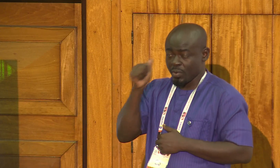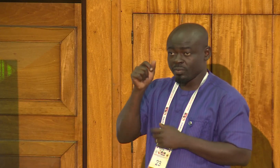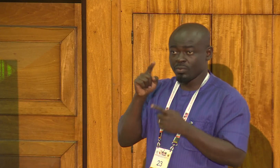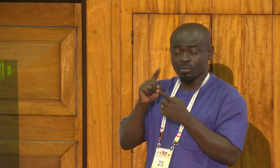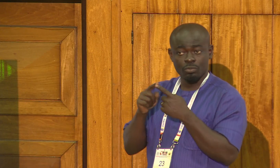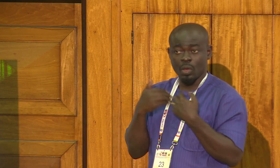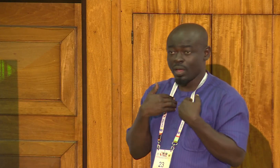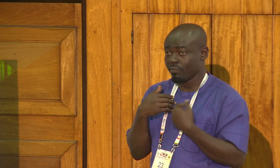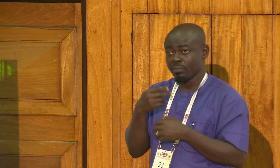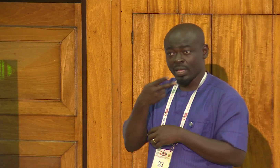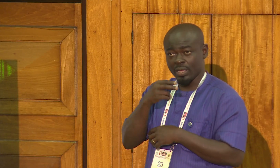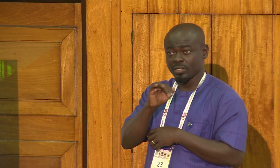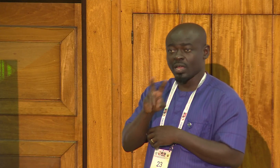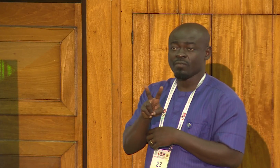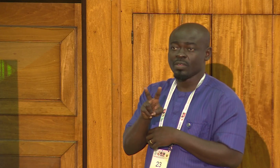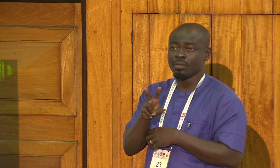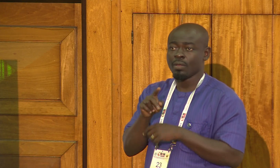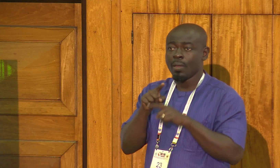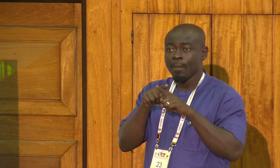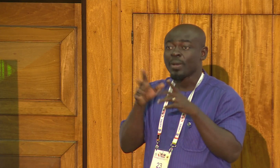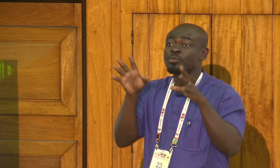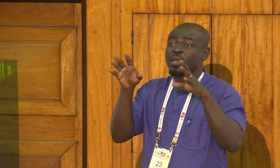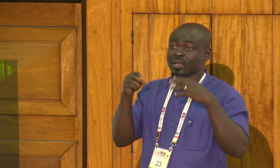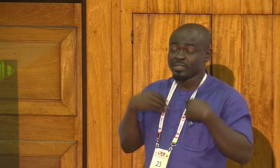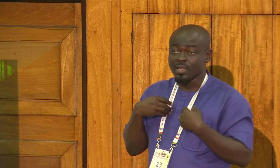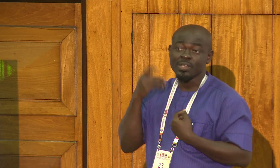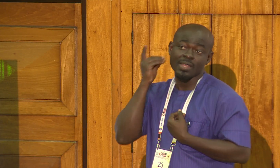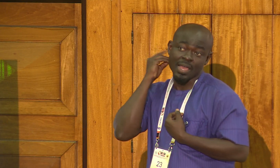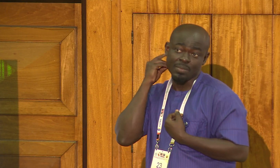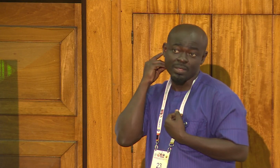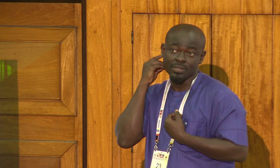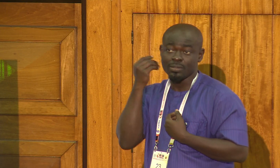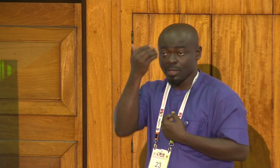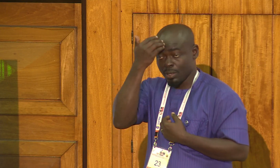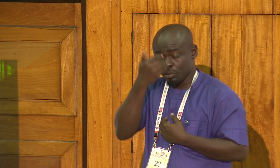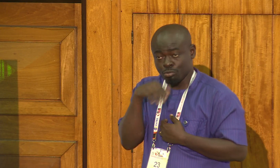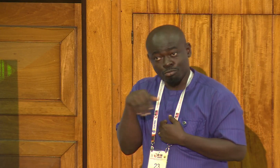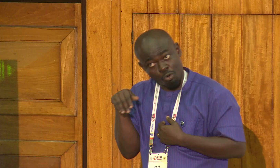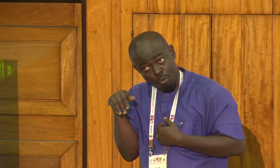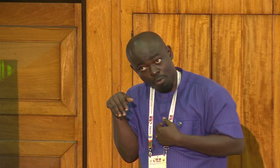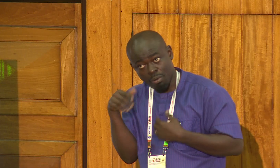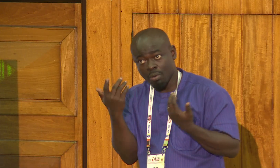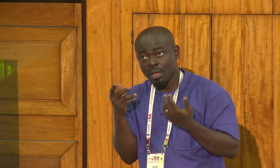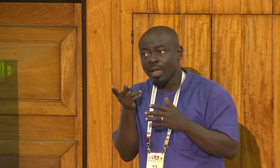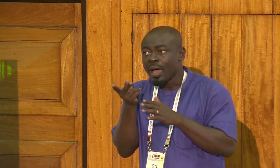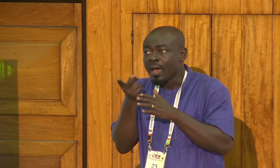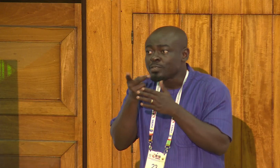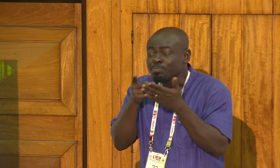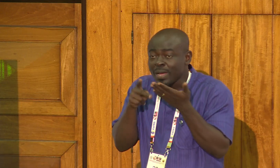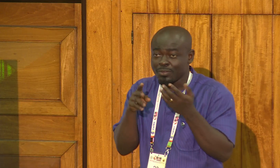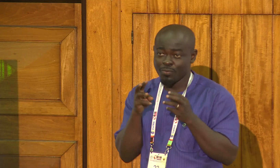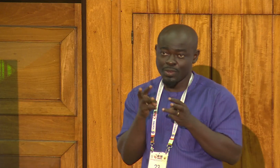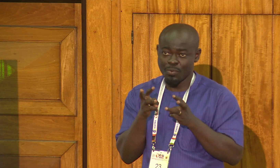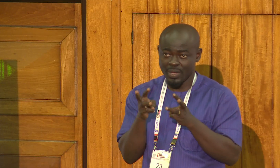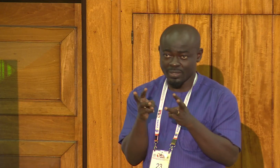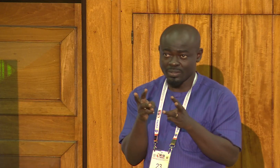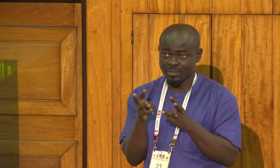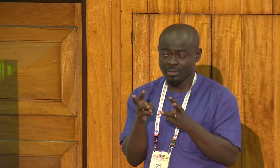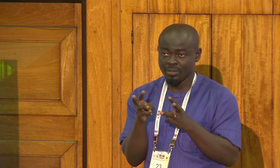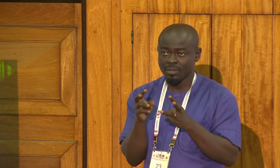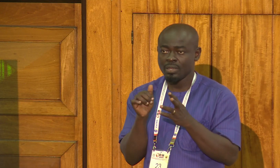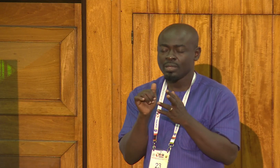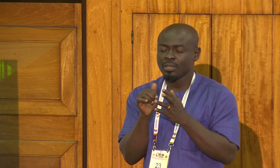HIV. Yet we accept diabetes, stroke, as part of the ways that we die